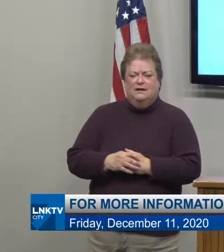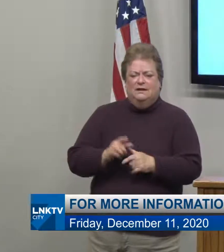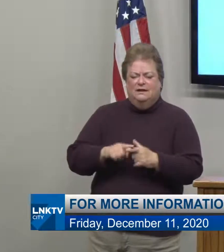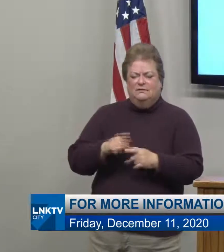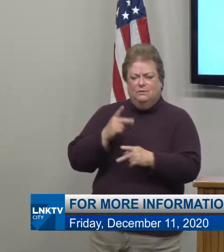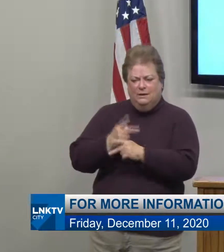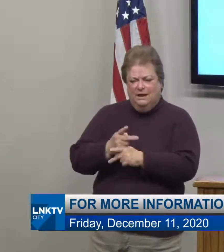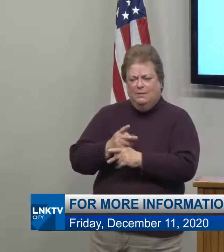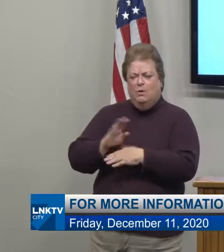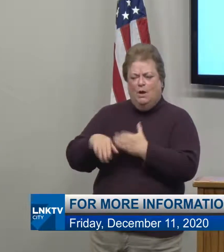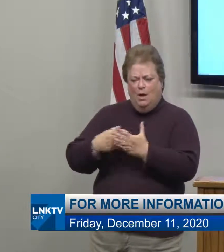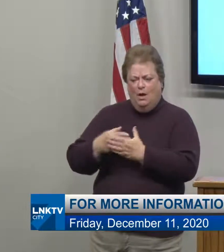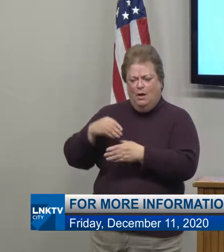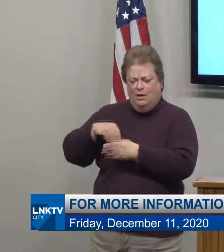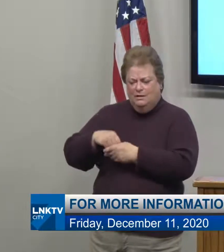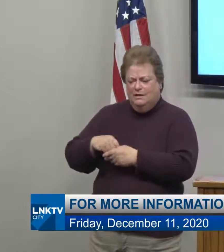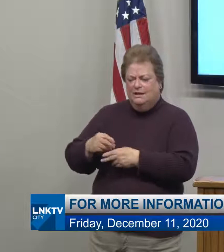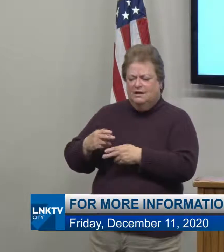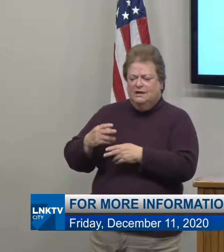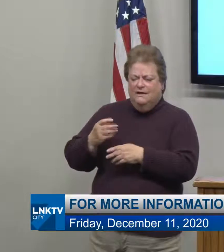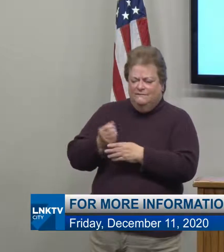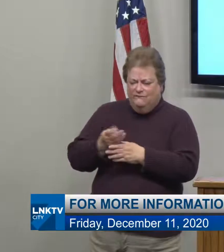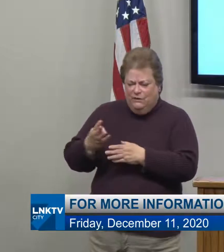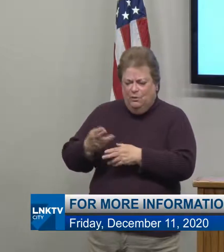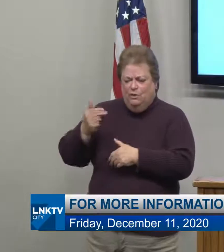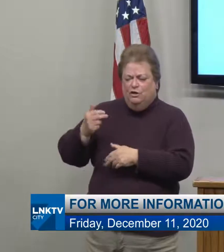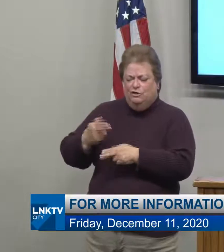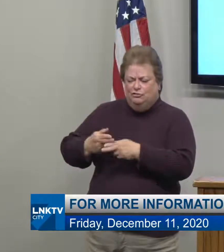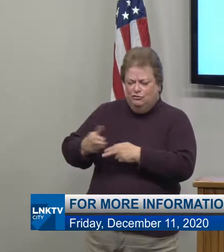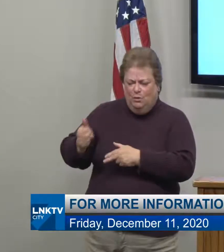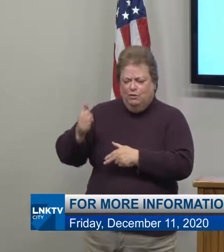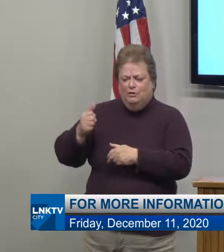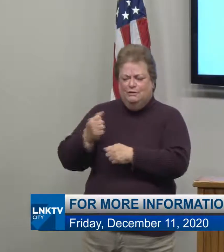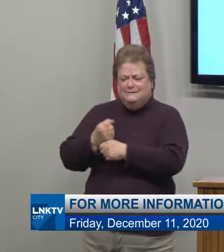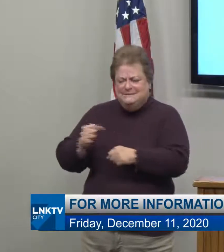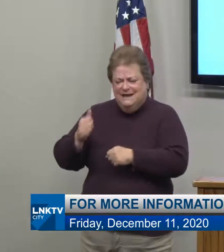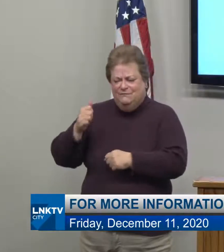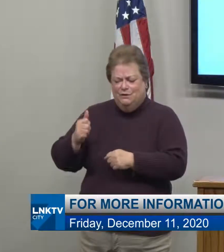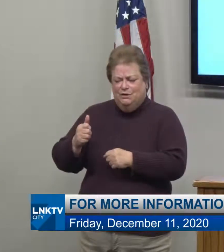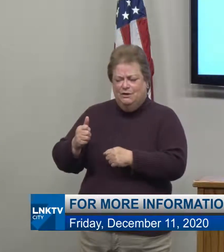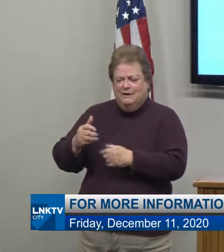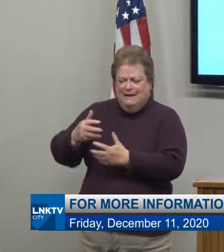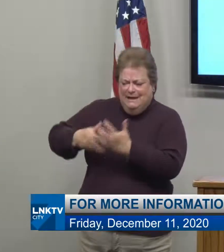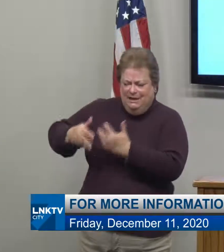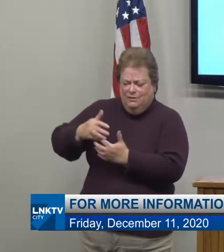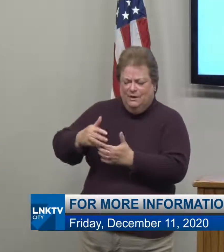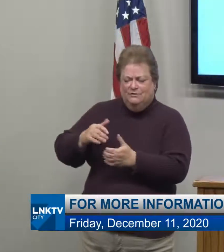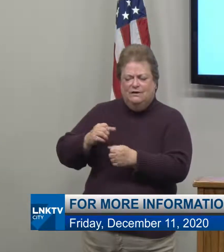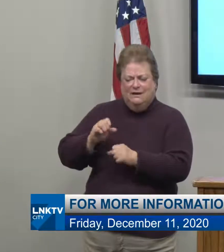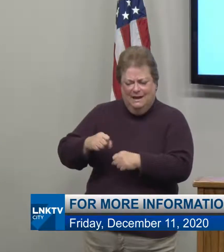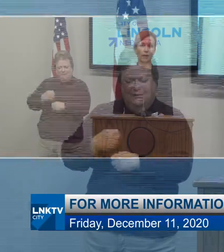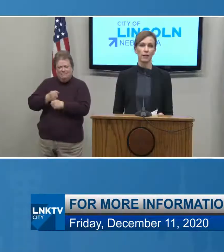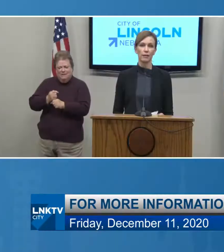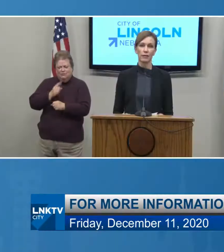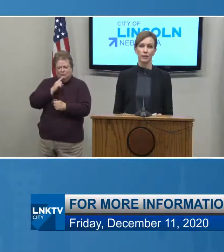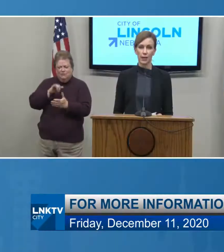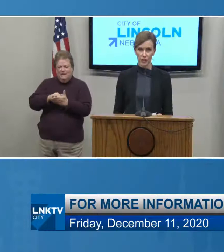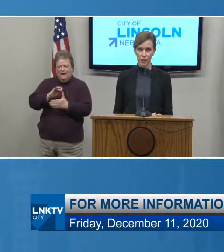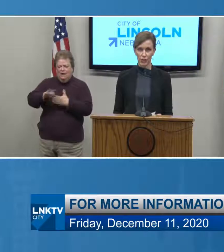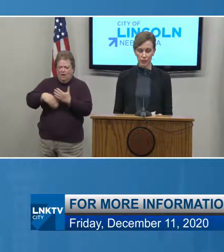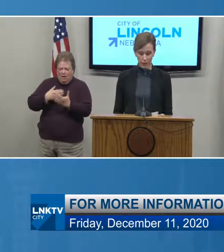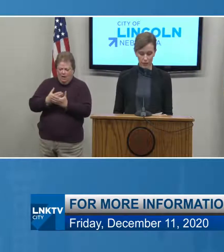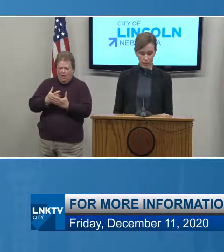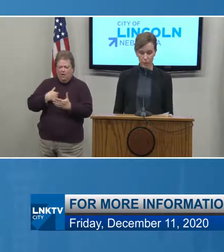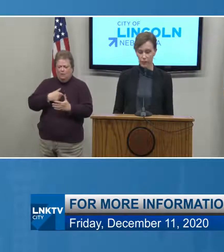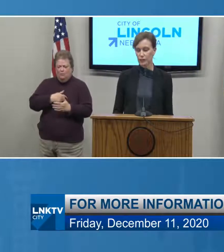household. Fewer, shorter, and safer interactions will help ensure that everyone you love can be present once again at next